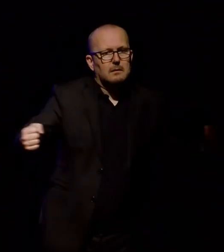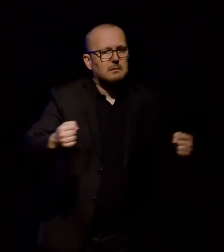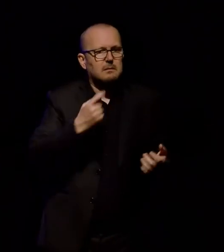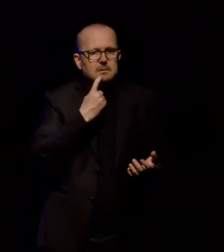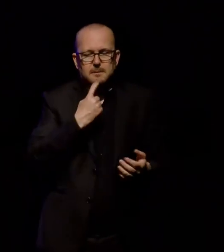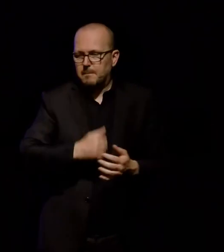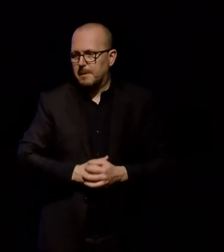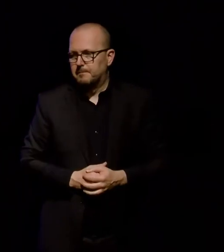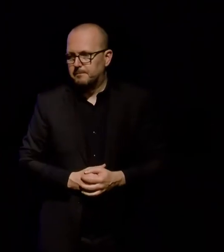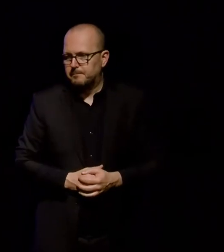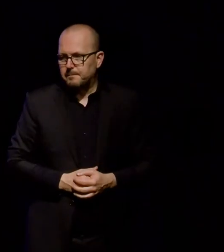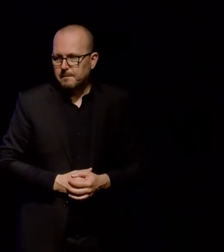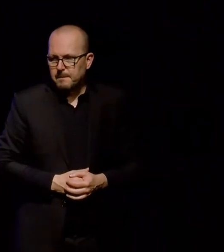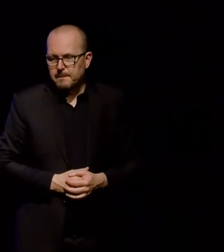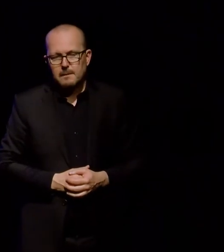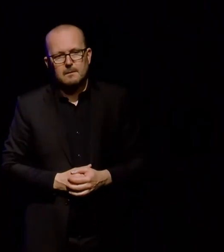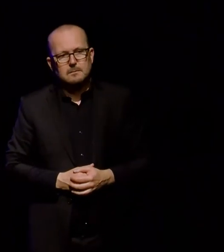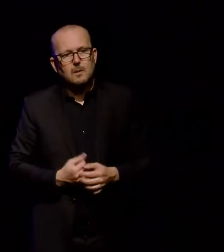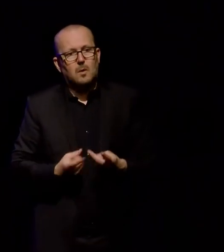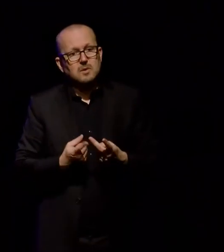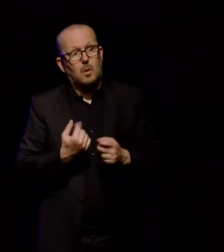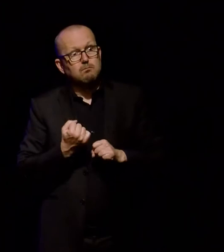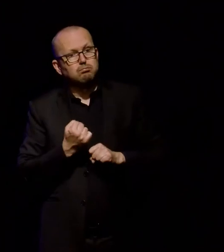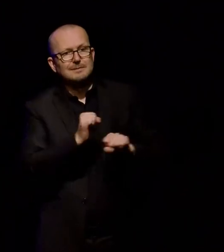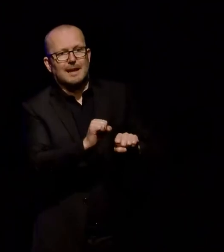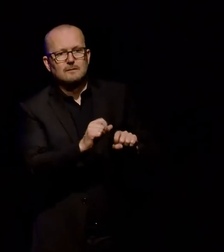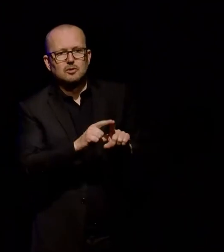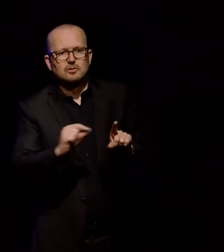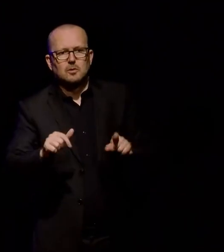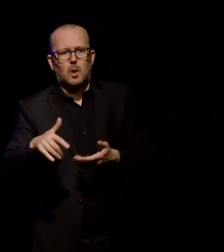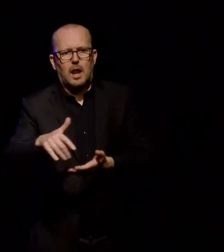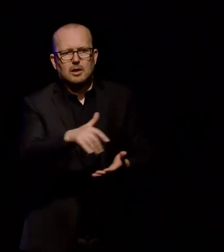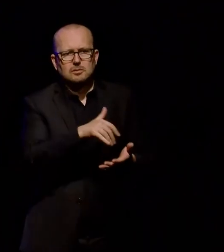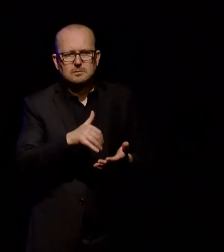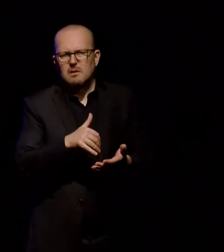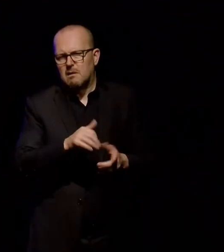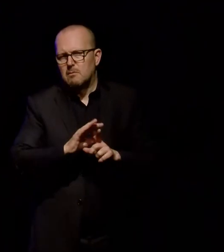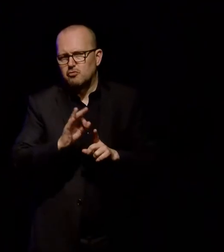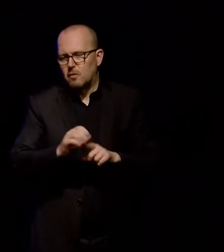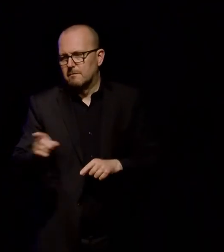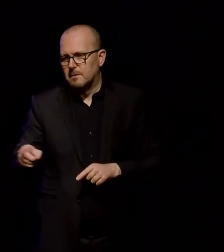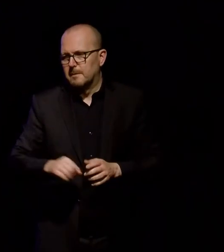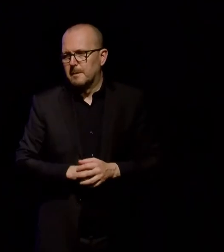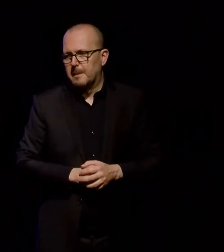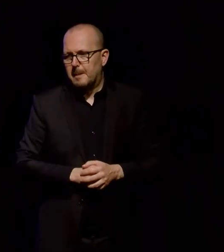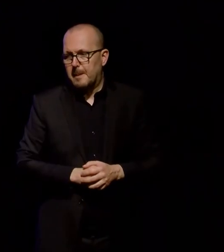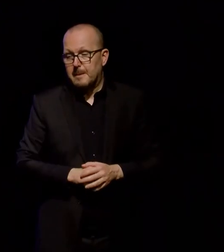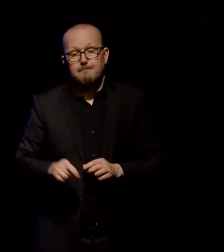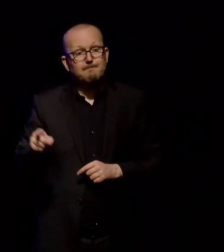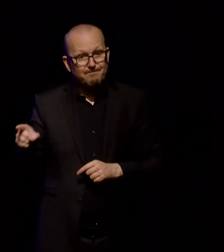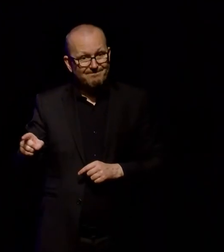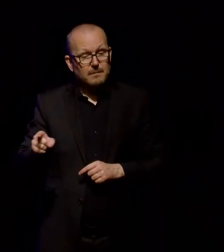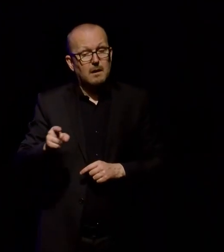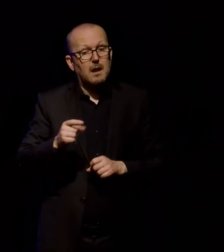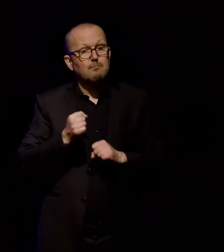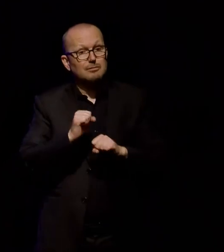We also improve the way we protect our digital collections. The new storage platform automatically replicates our digital collections from Wellington to